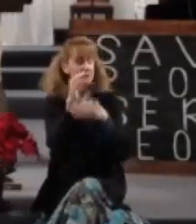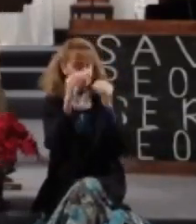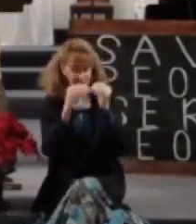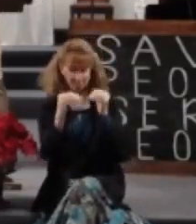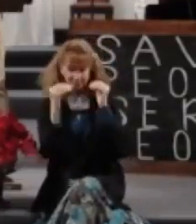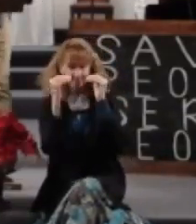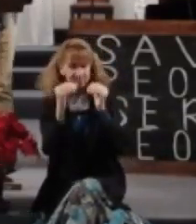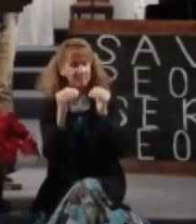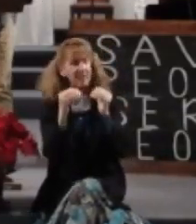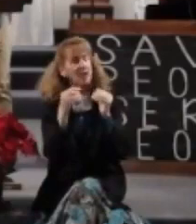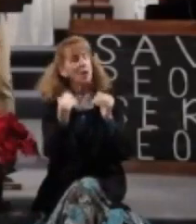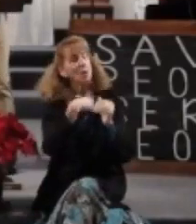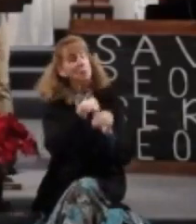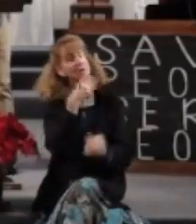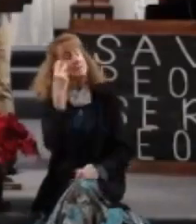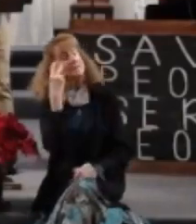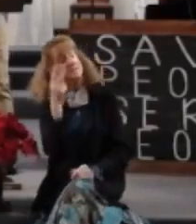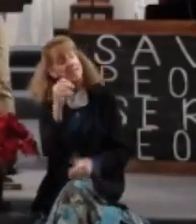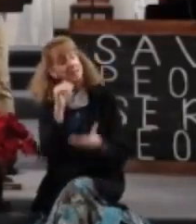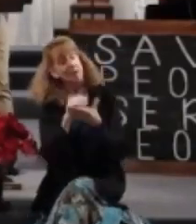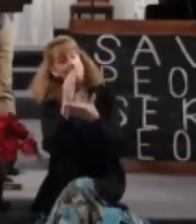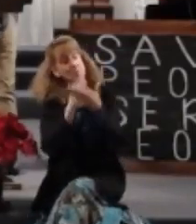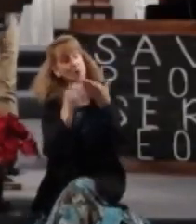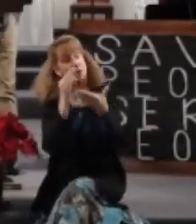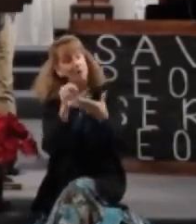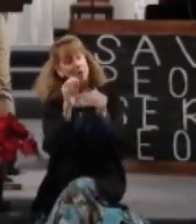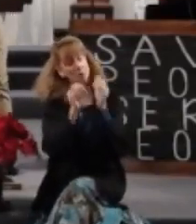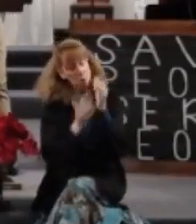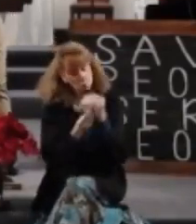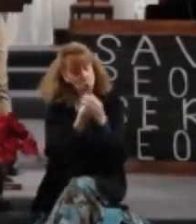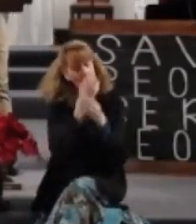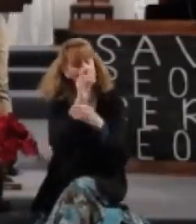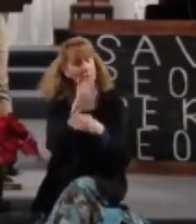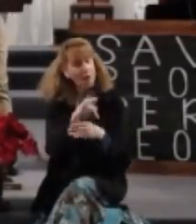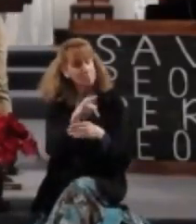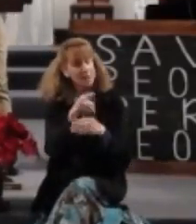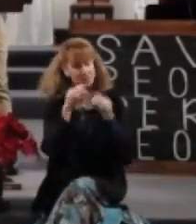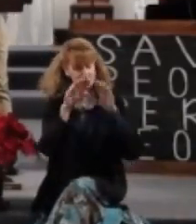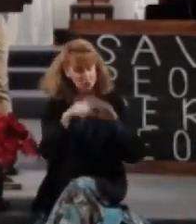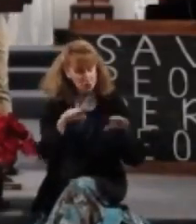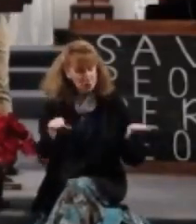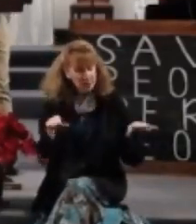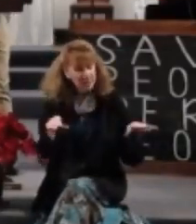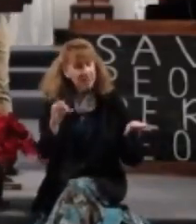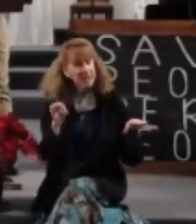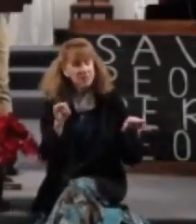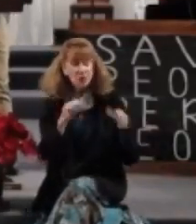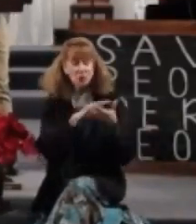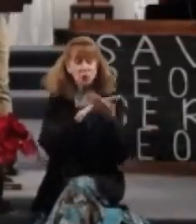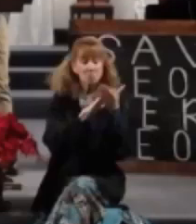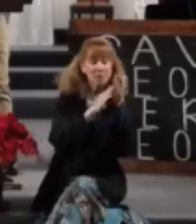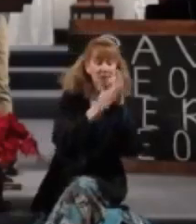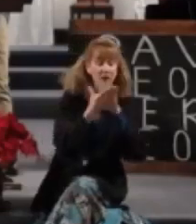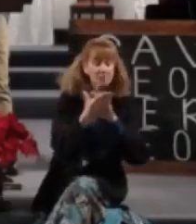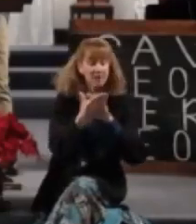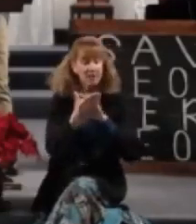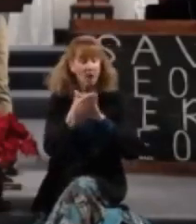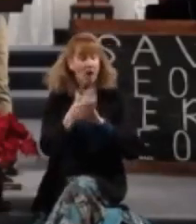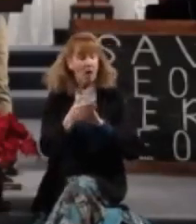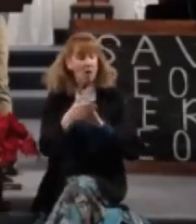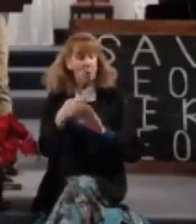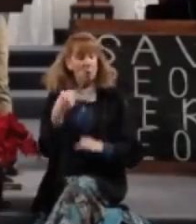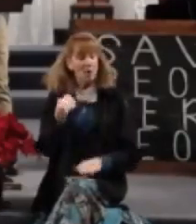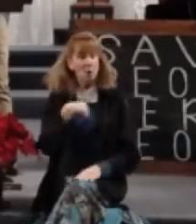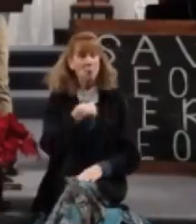further. I mean, we find that part of maturity, part of growing up as children of God, is getting to the point in our faith where we